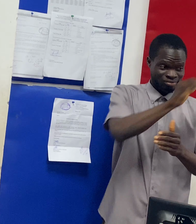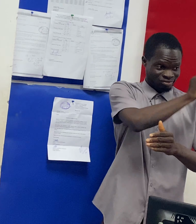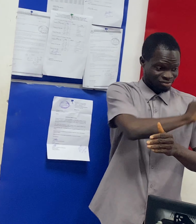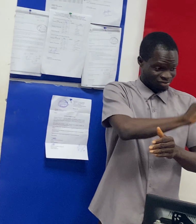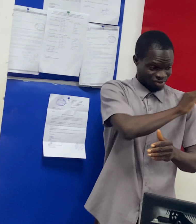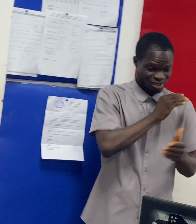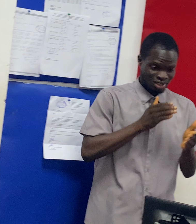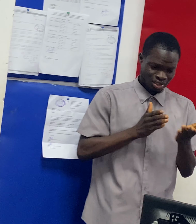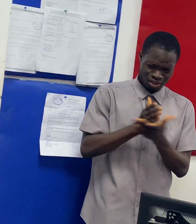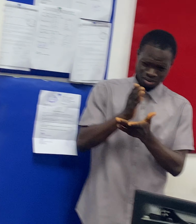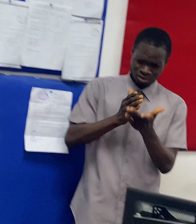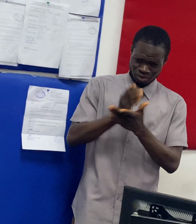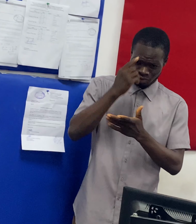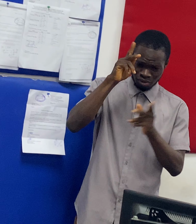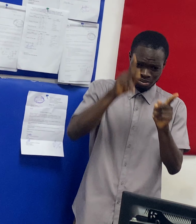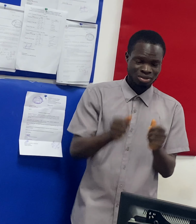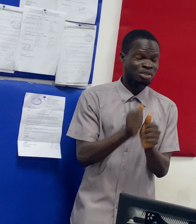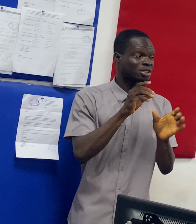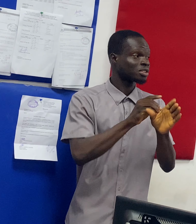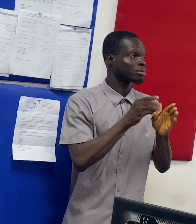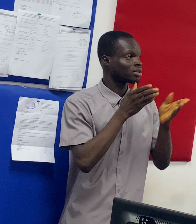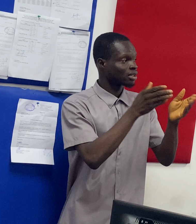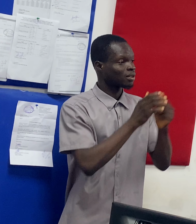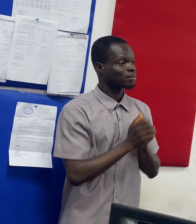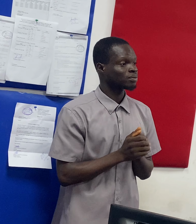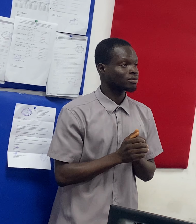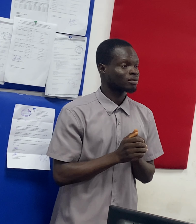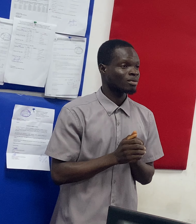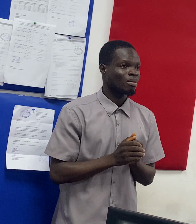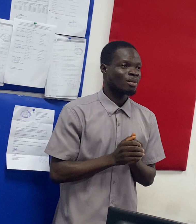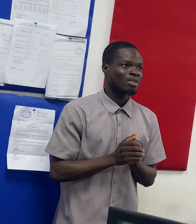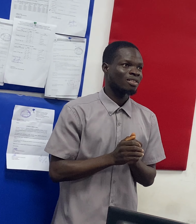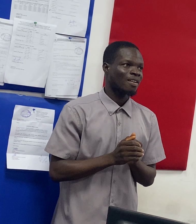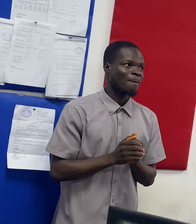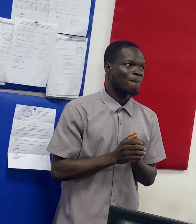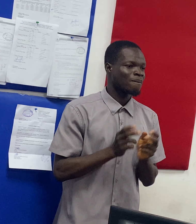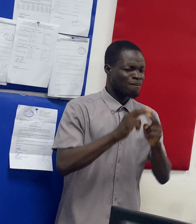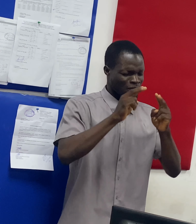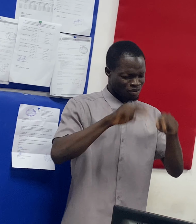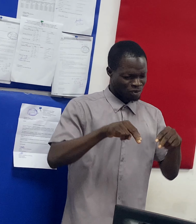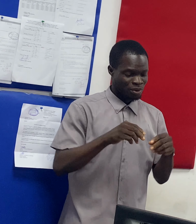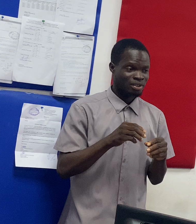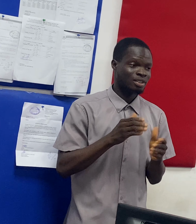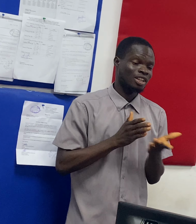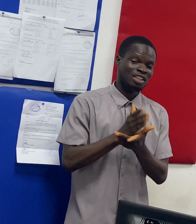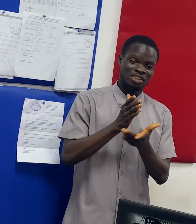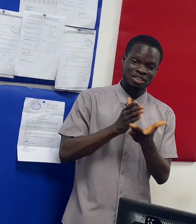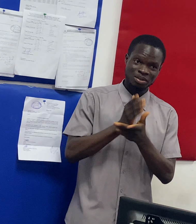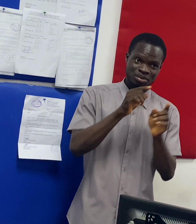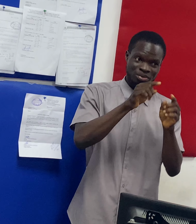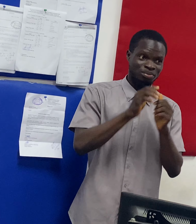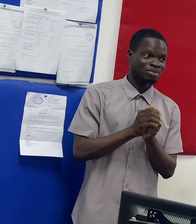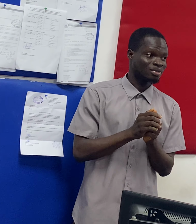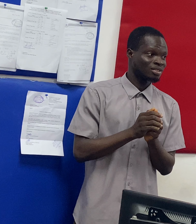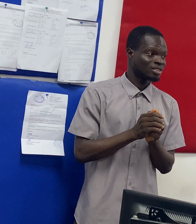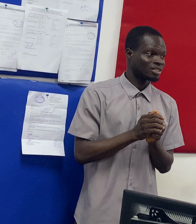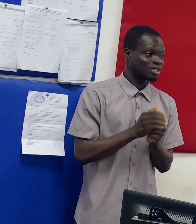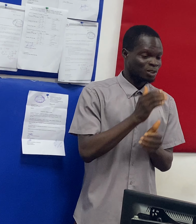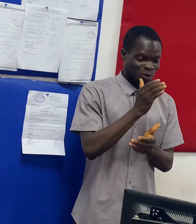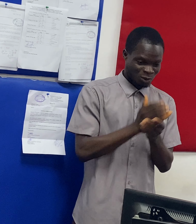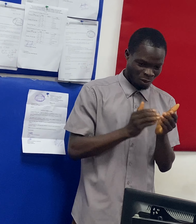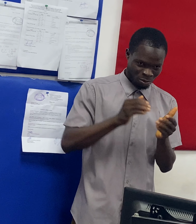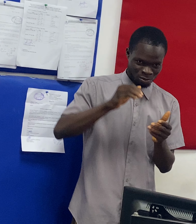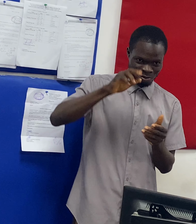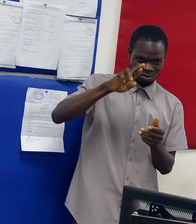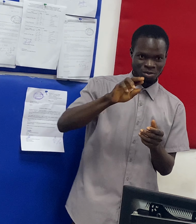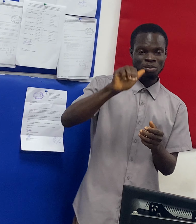for the persons with disabilities. It's very accessible. So you find out that the ground floor,